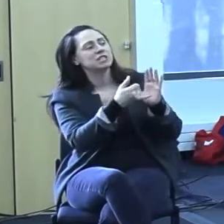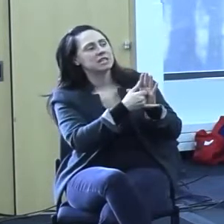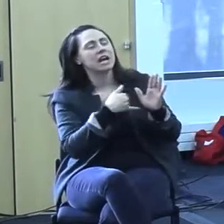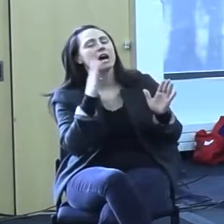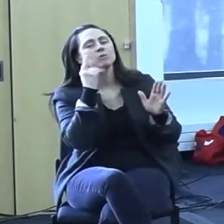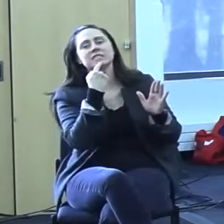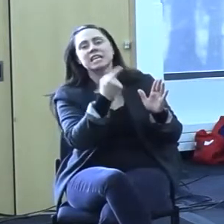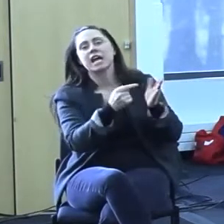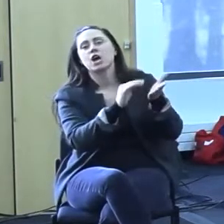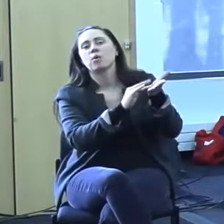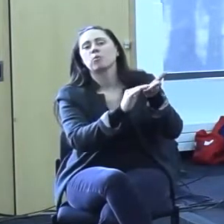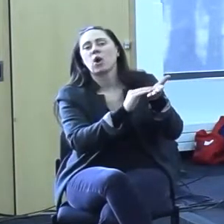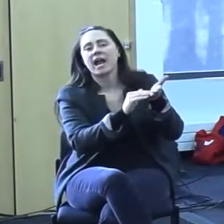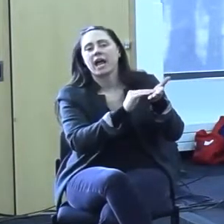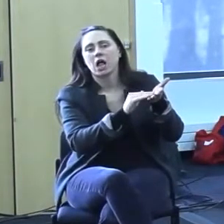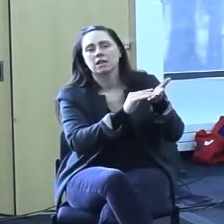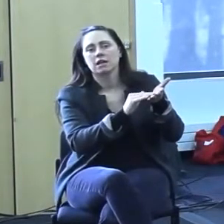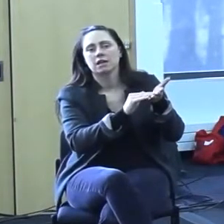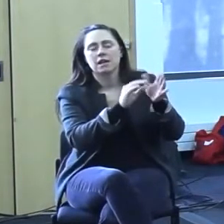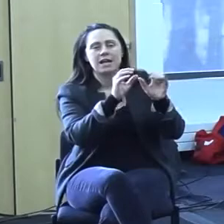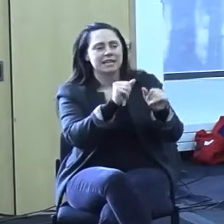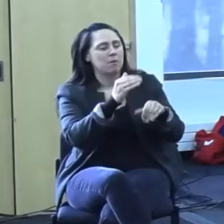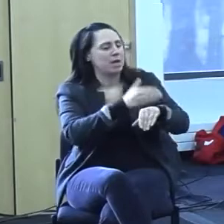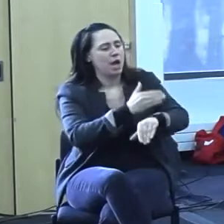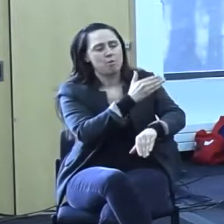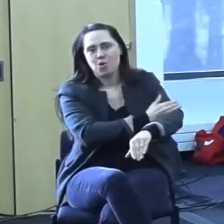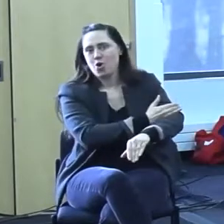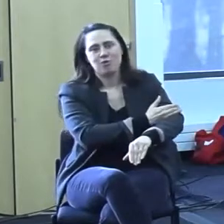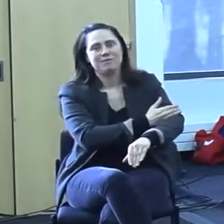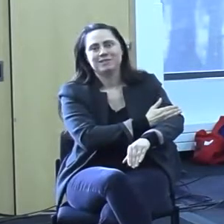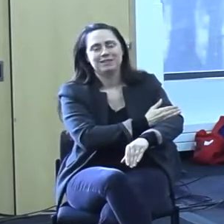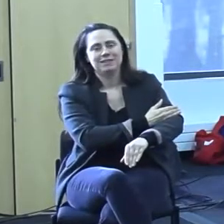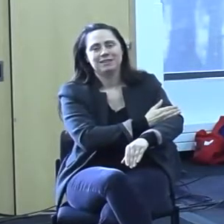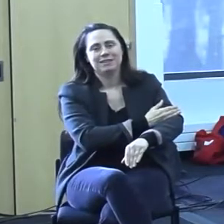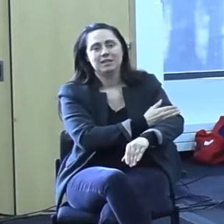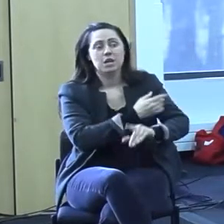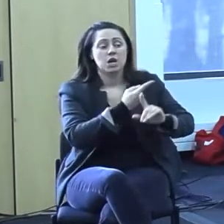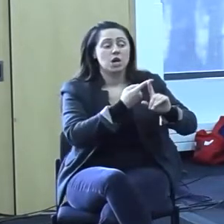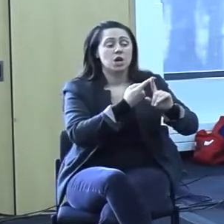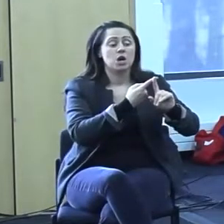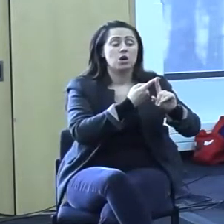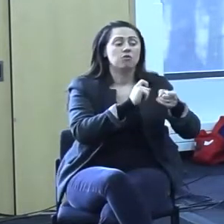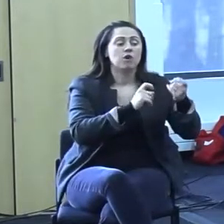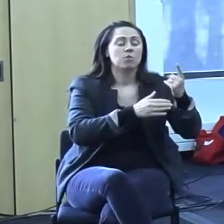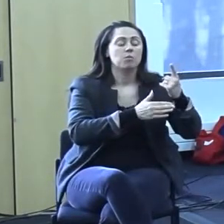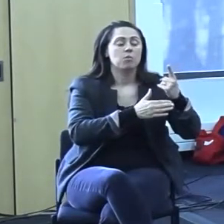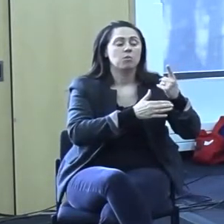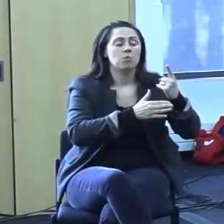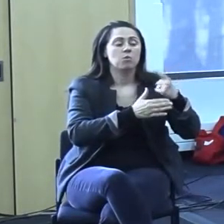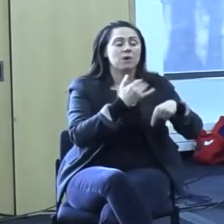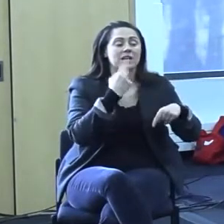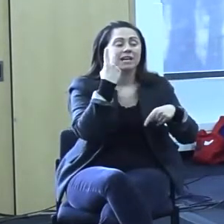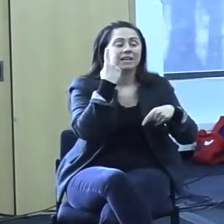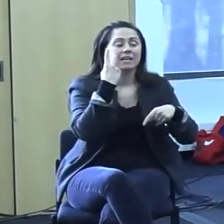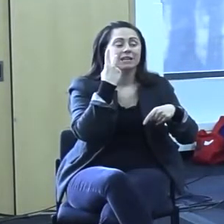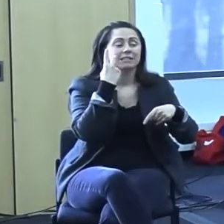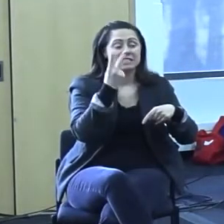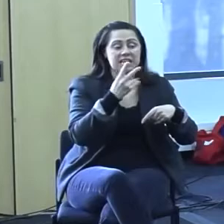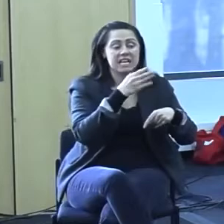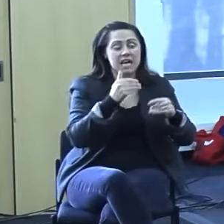say Braille can definitely be improved for the most part from what I seen,